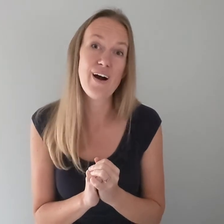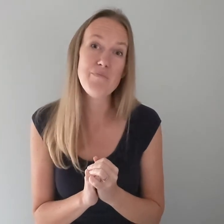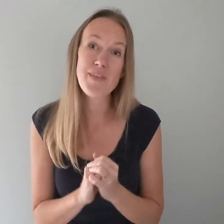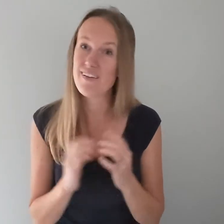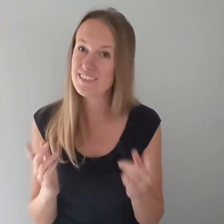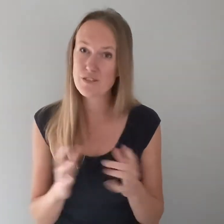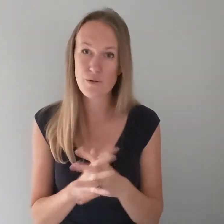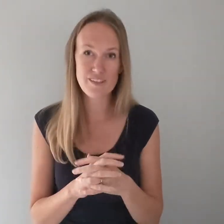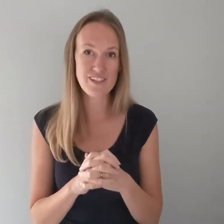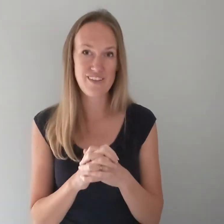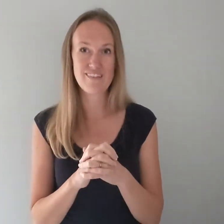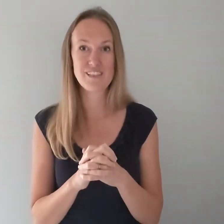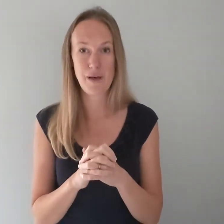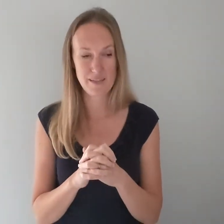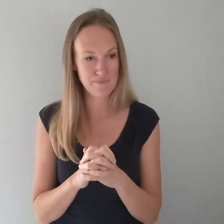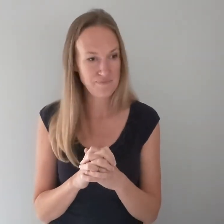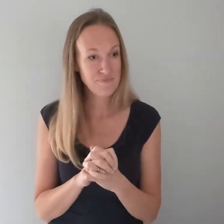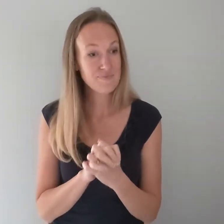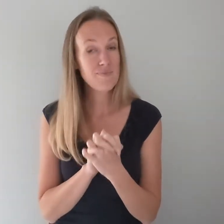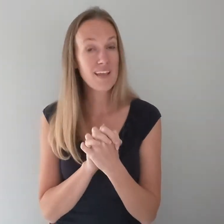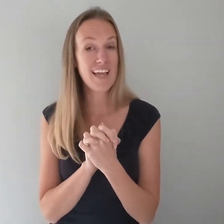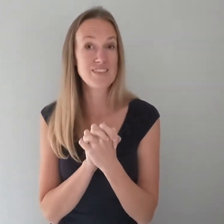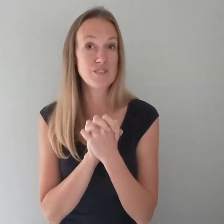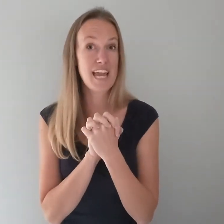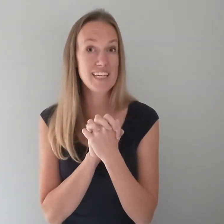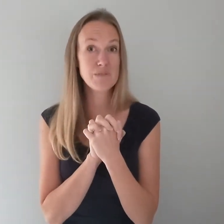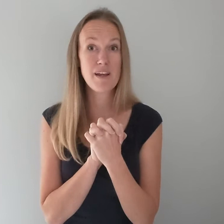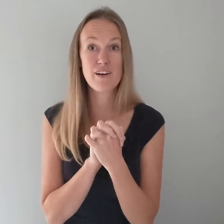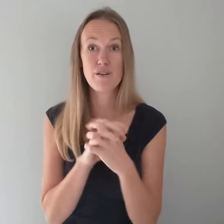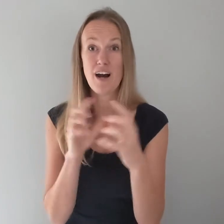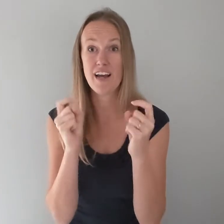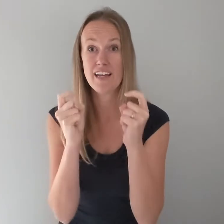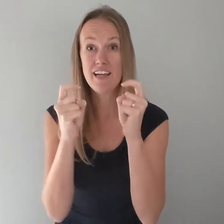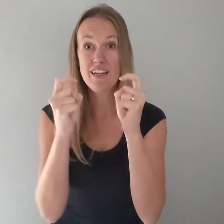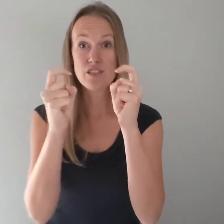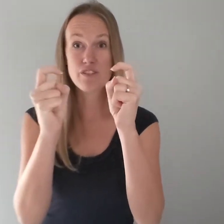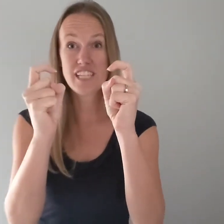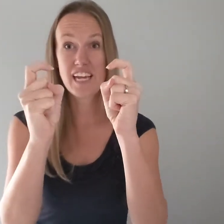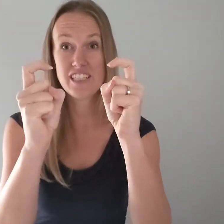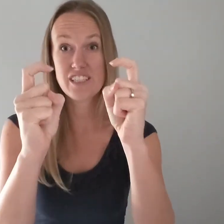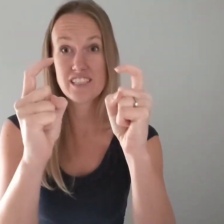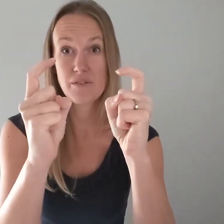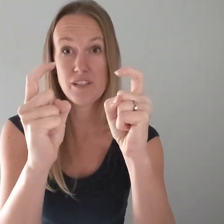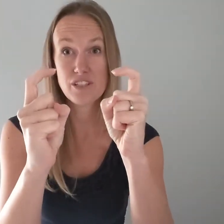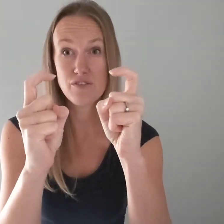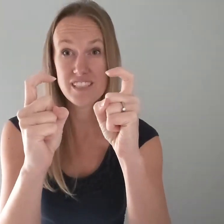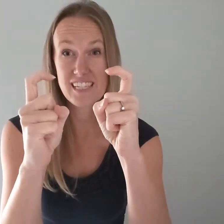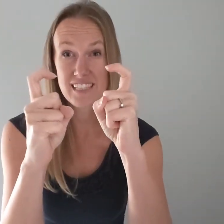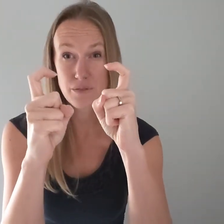signlanguageworship.com. All the tutorials are there as well. Okay, so change my heart, oh God. So for change, you're going to start with your two fists like this with just